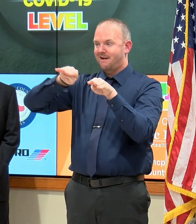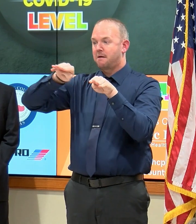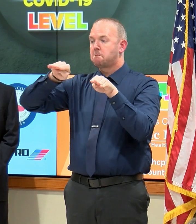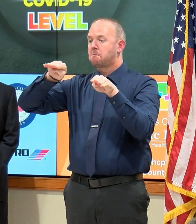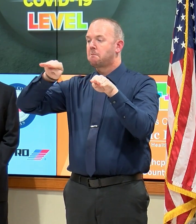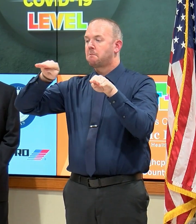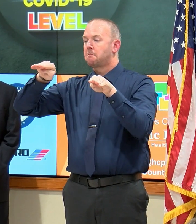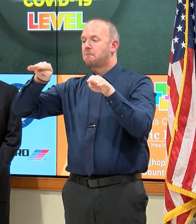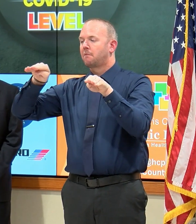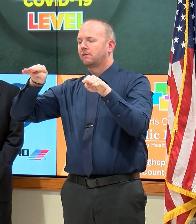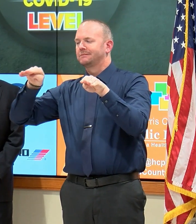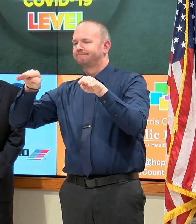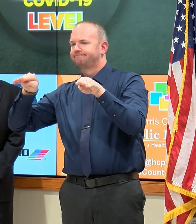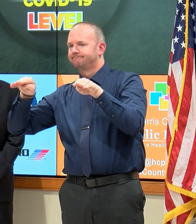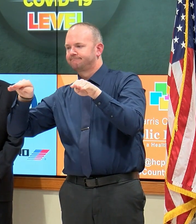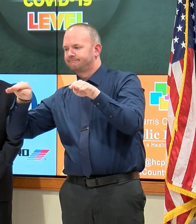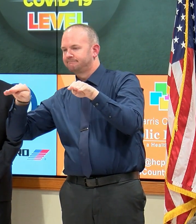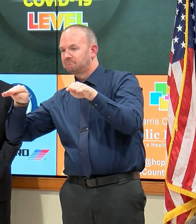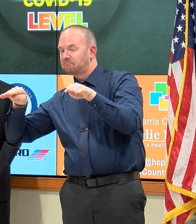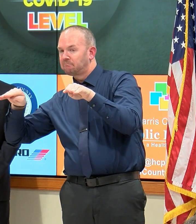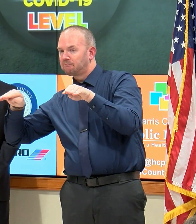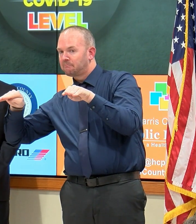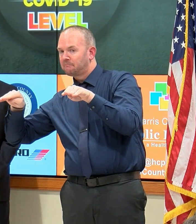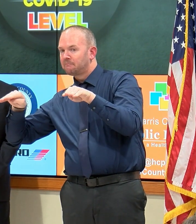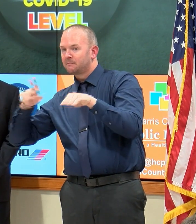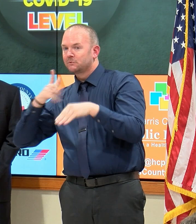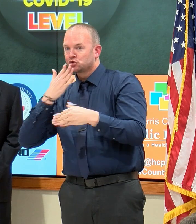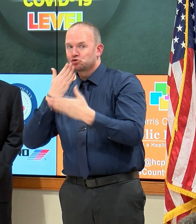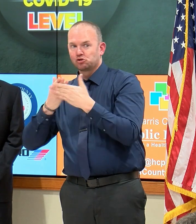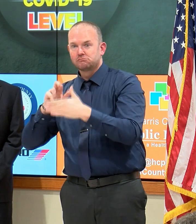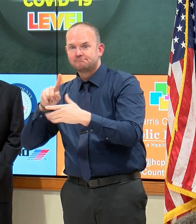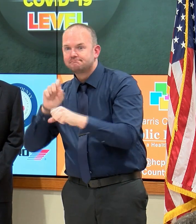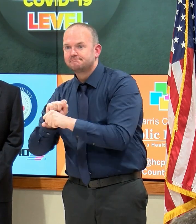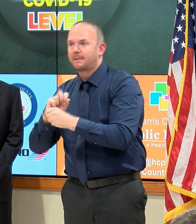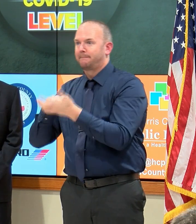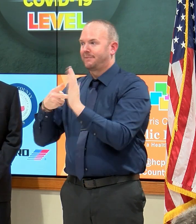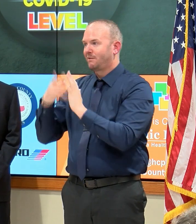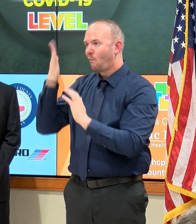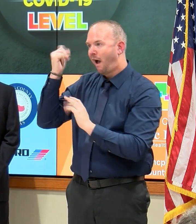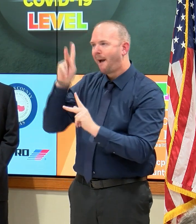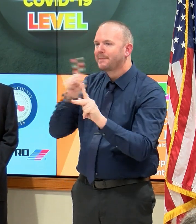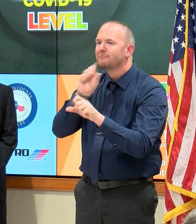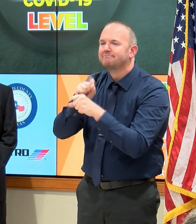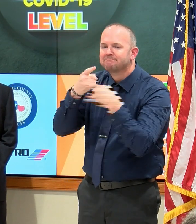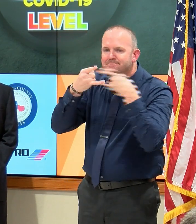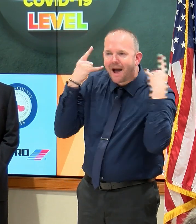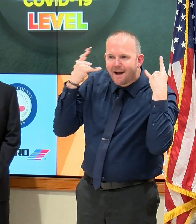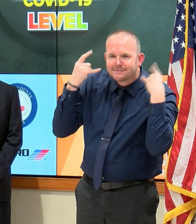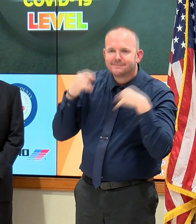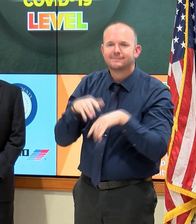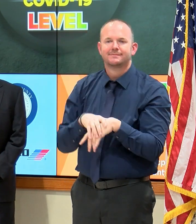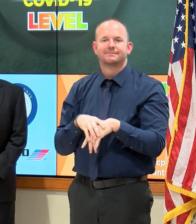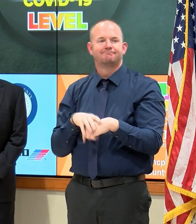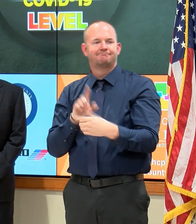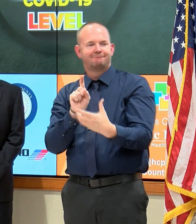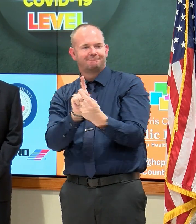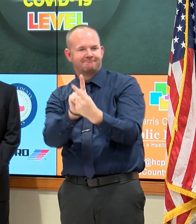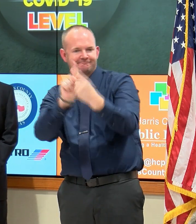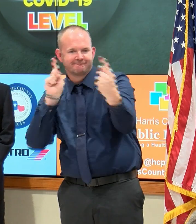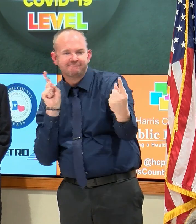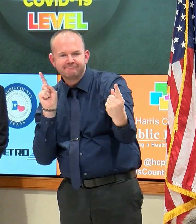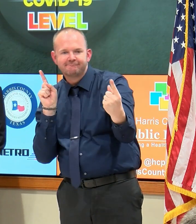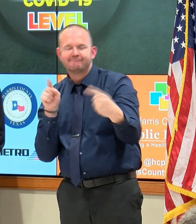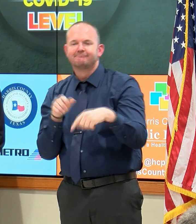results. People were wearing their masks, engaged in social distancing. The number of people heading to